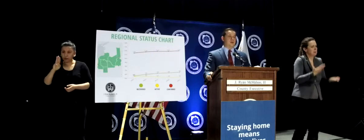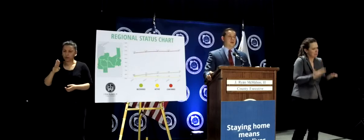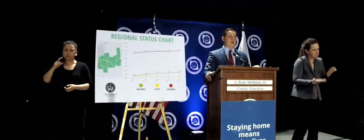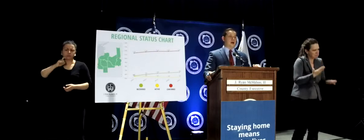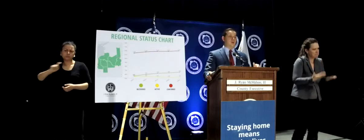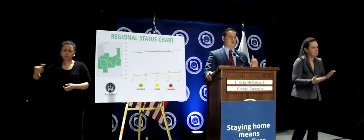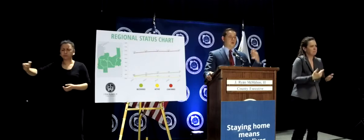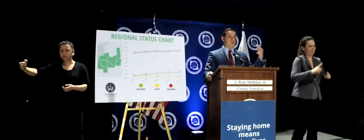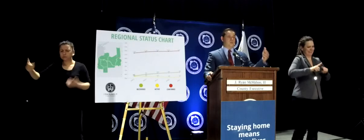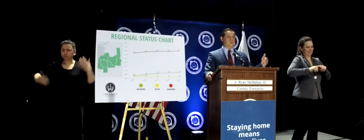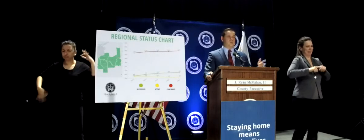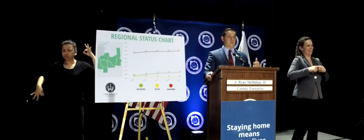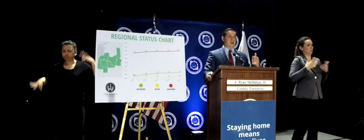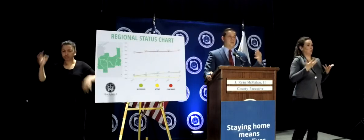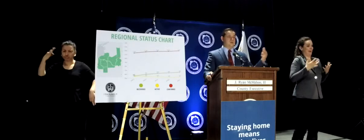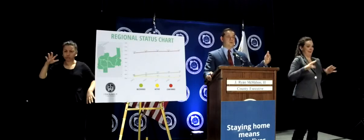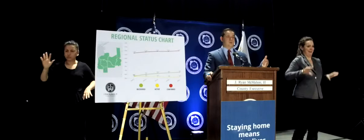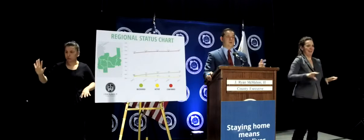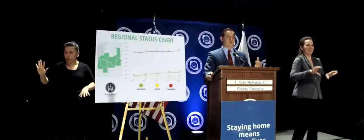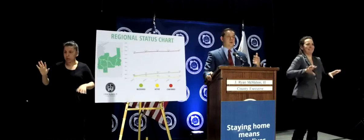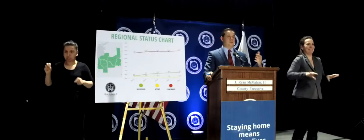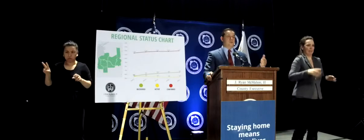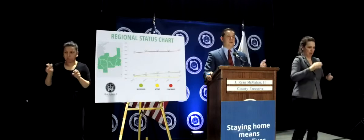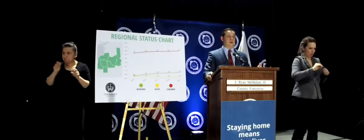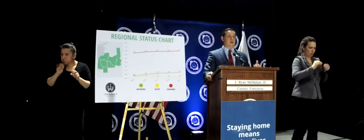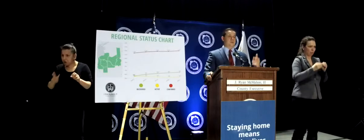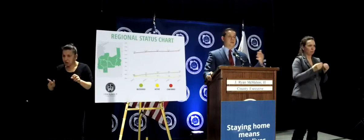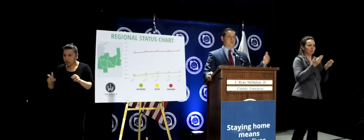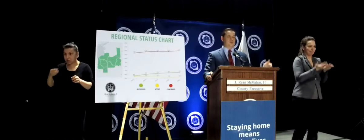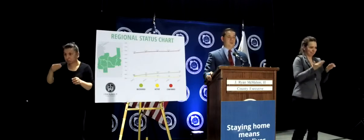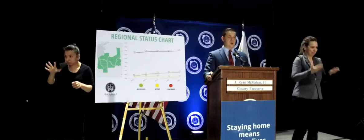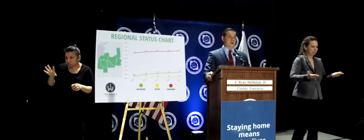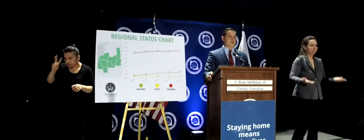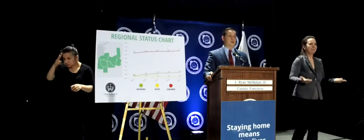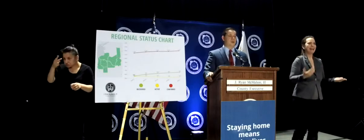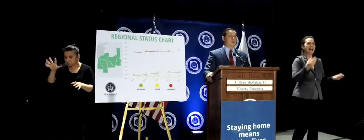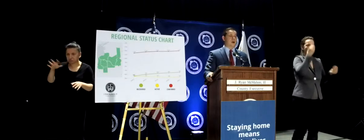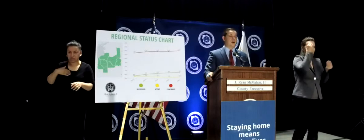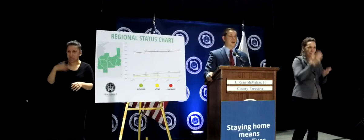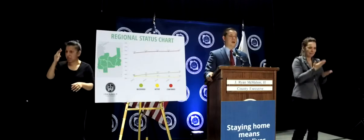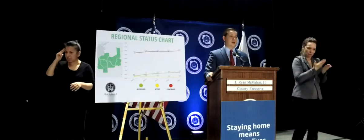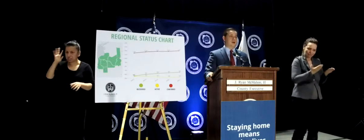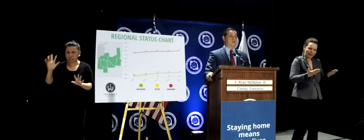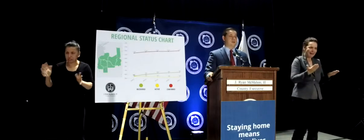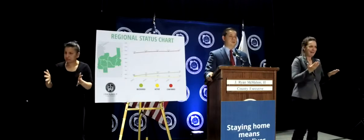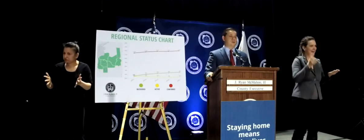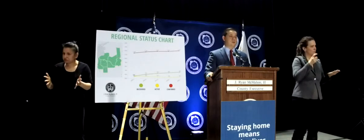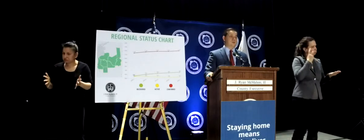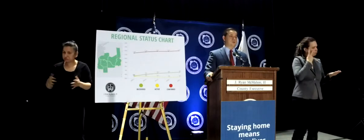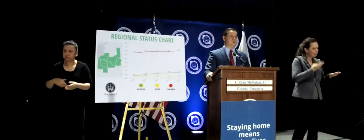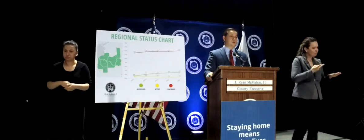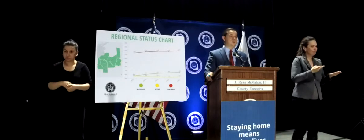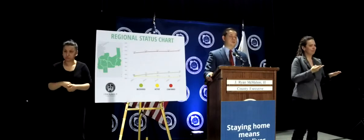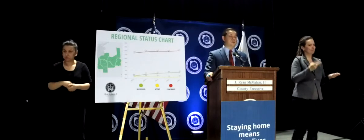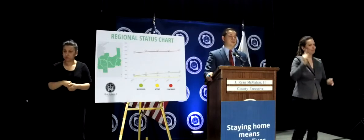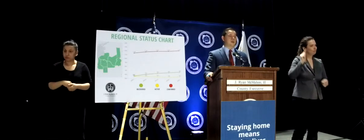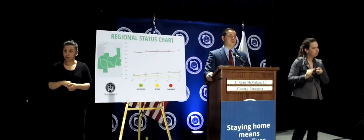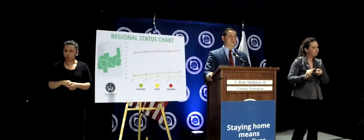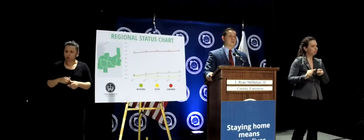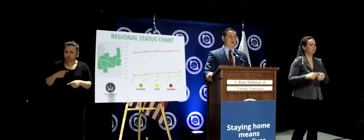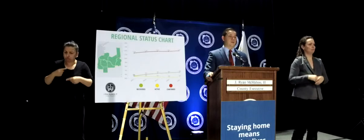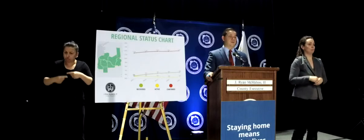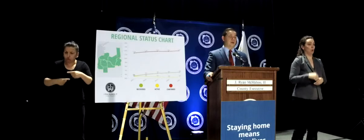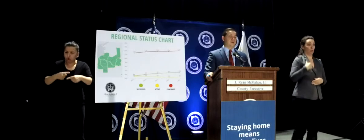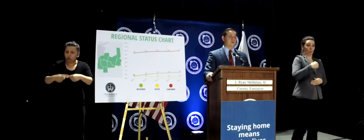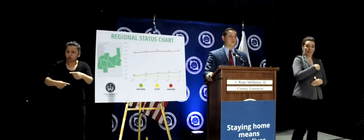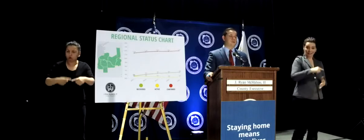today and how we're able to implement a potential restart and continue to social distance